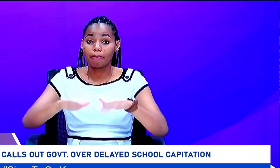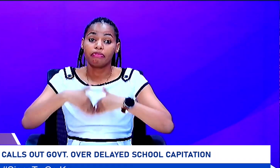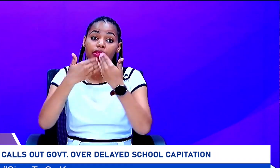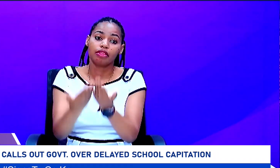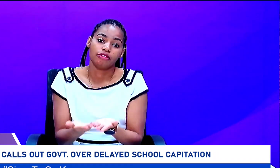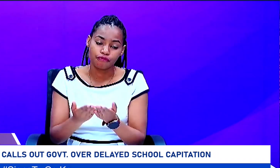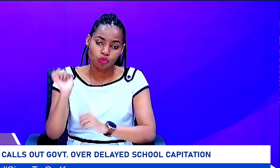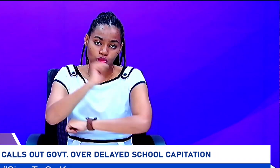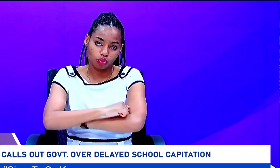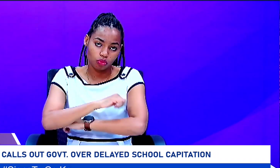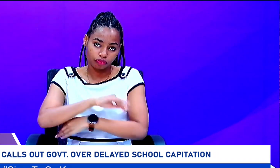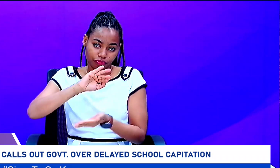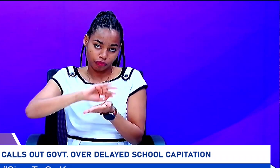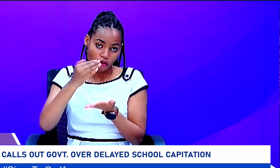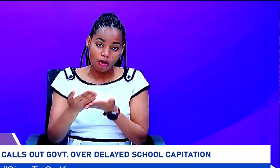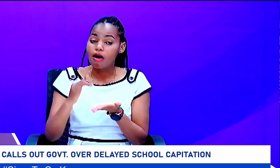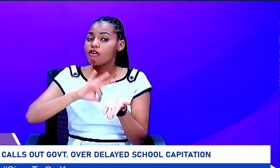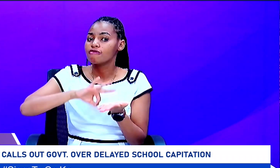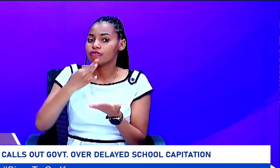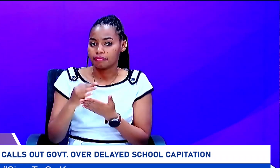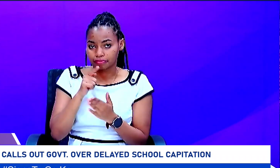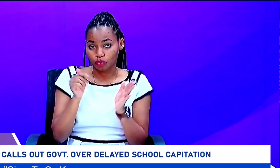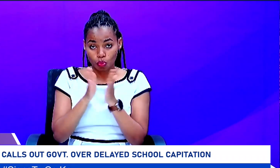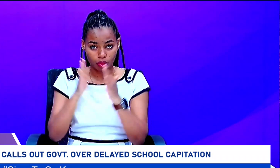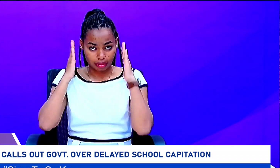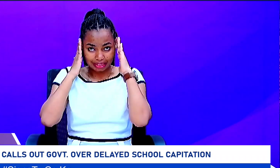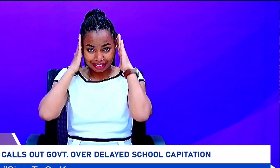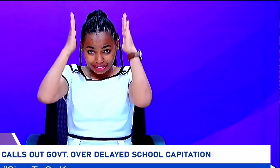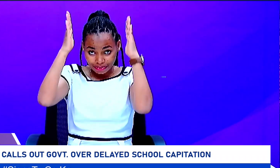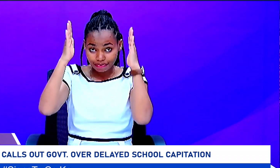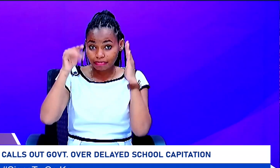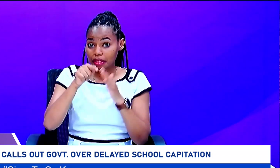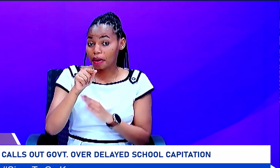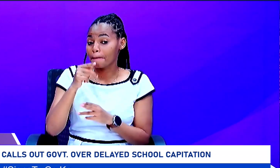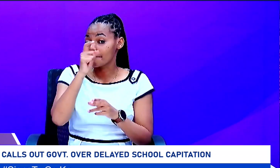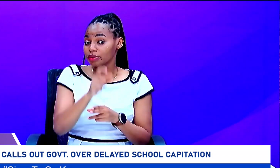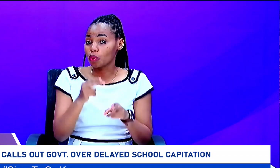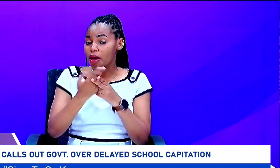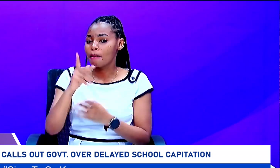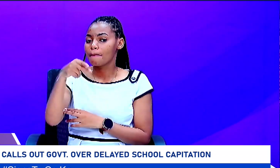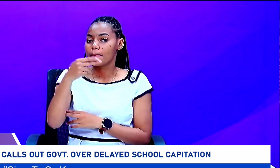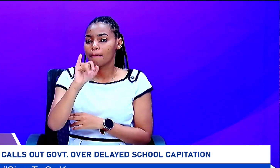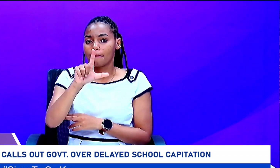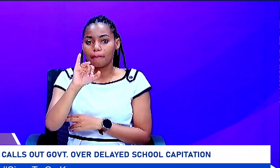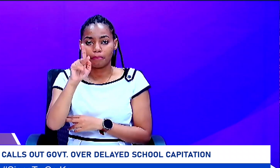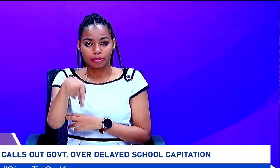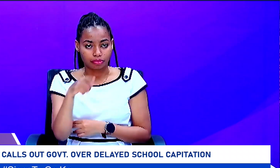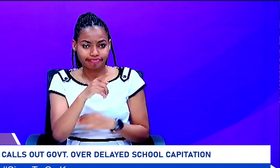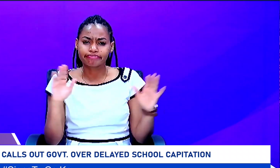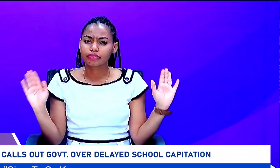school capitation funds, with Archbishop Philip Anyalo urging